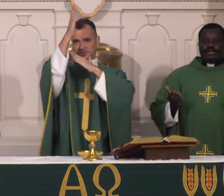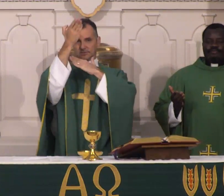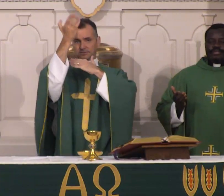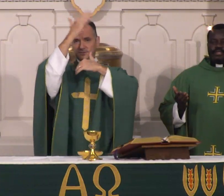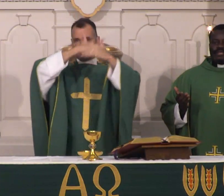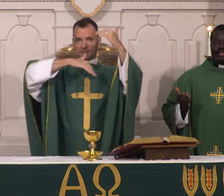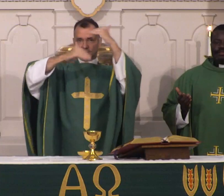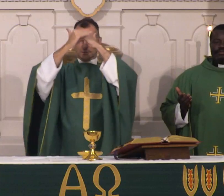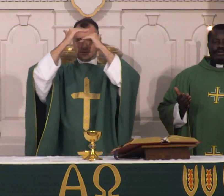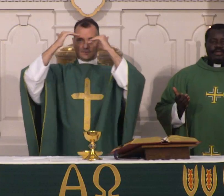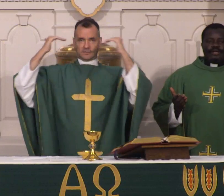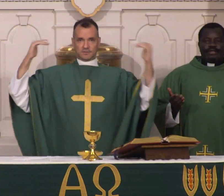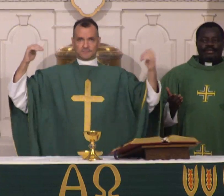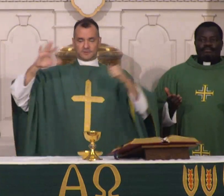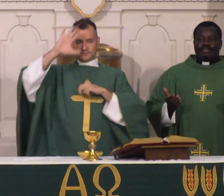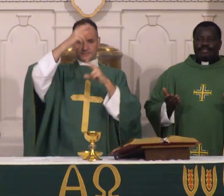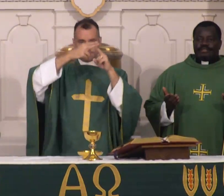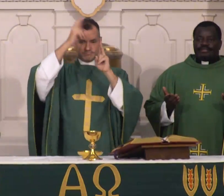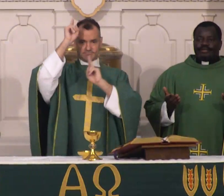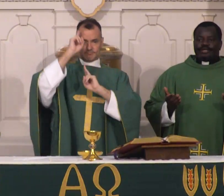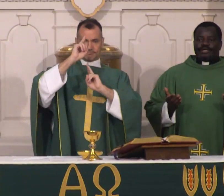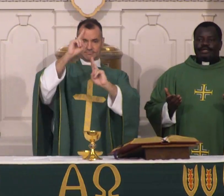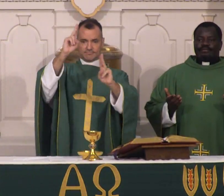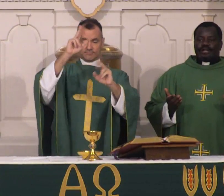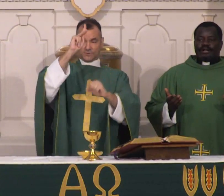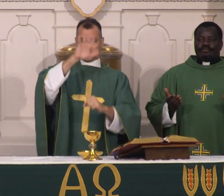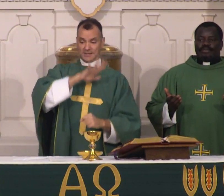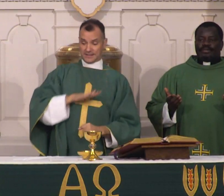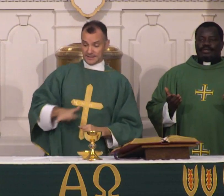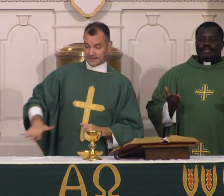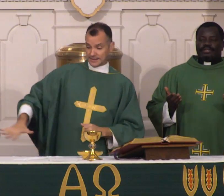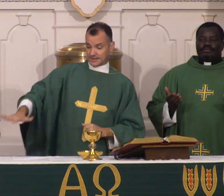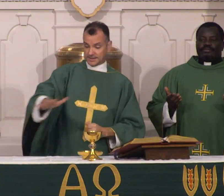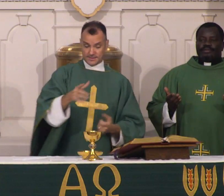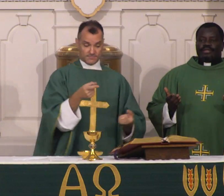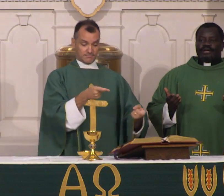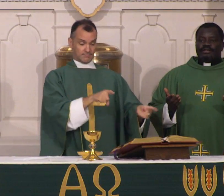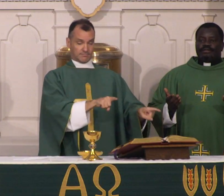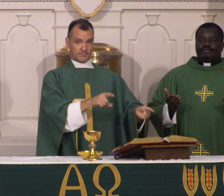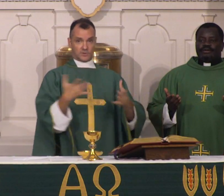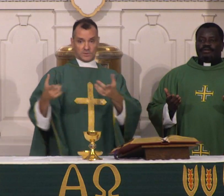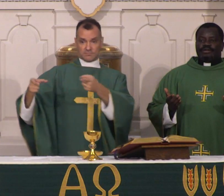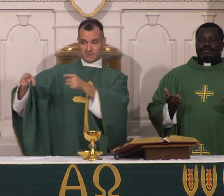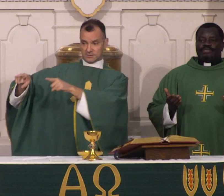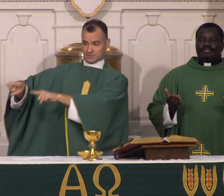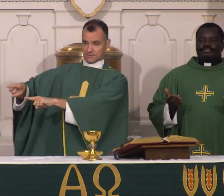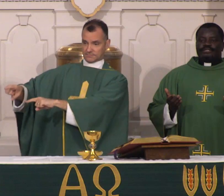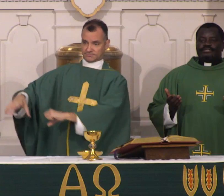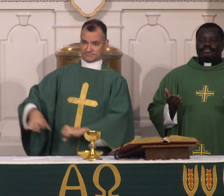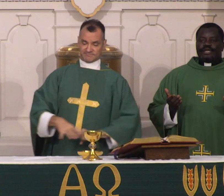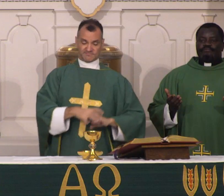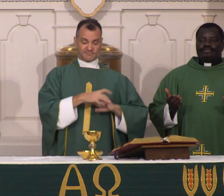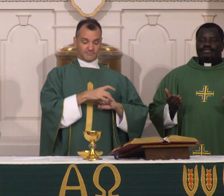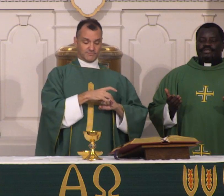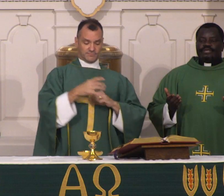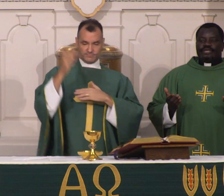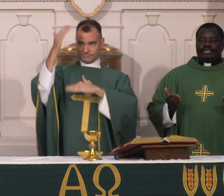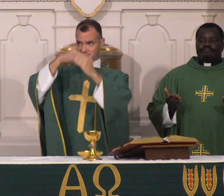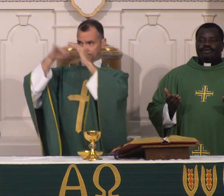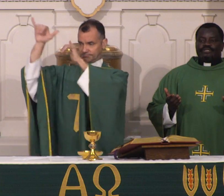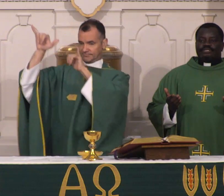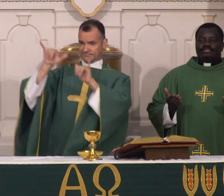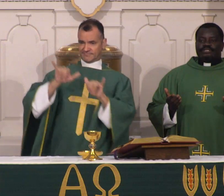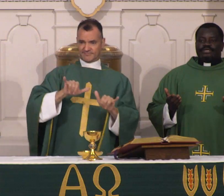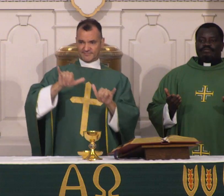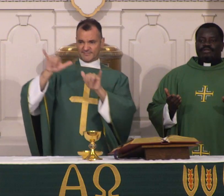heaven, hallowed be thy name. Thy kingdom come, thy will be done, on earth as it is in heaven. Give